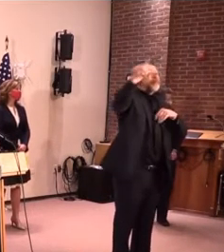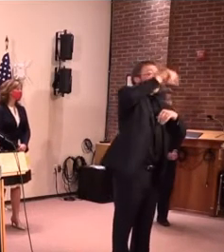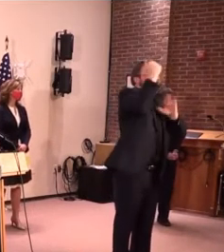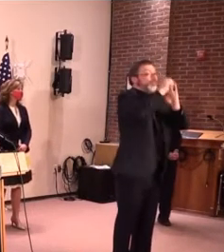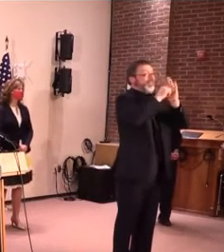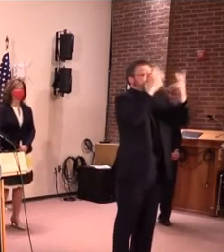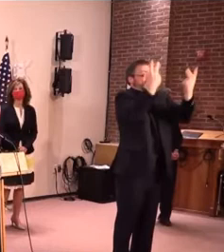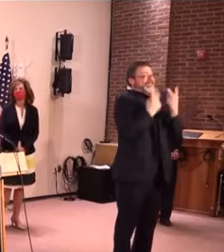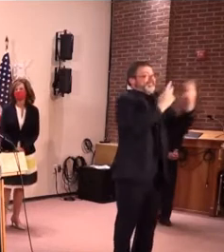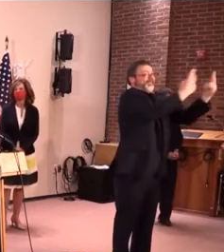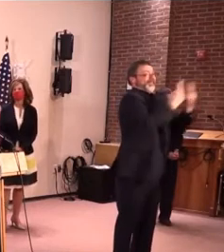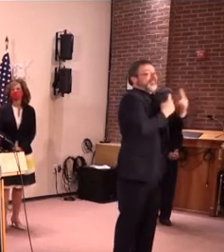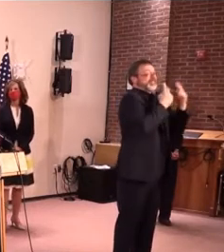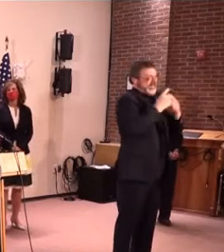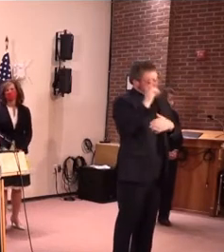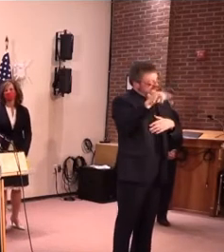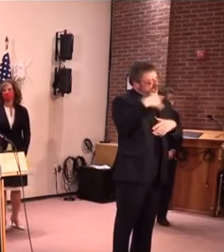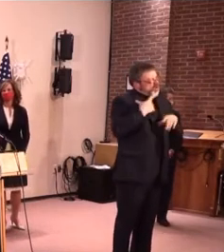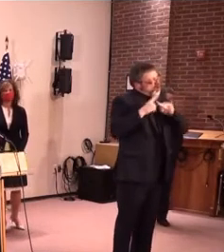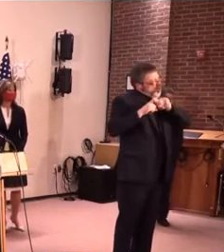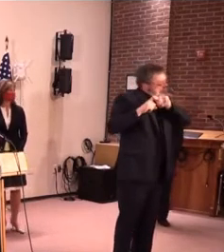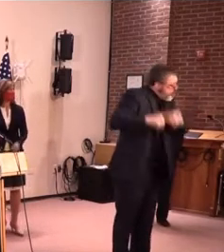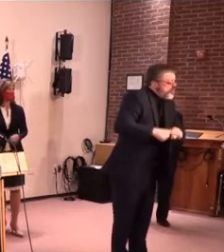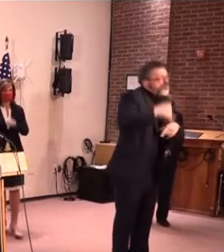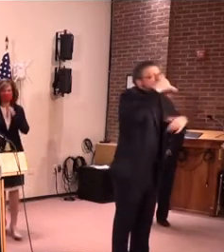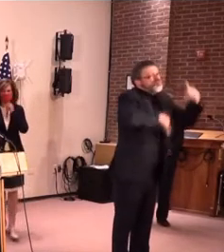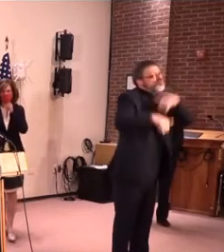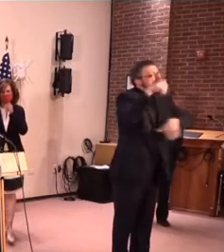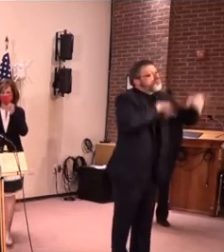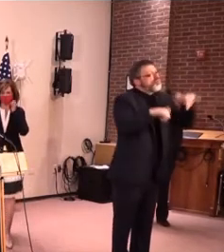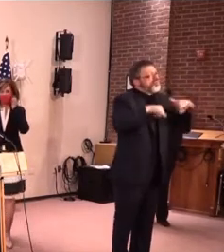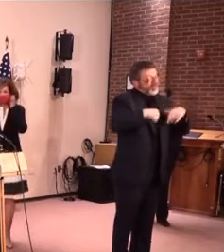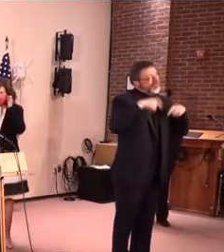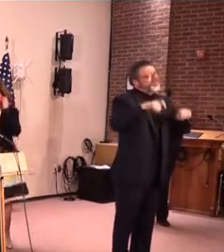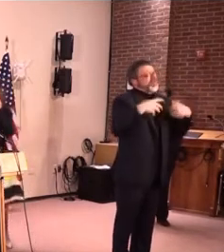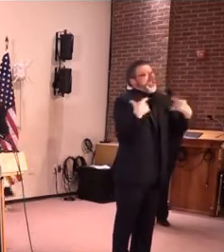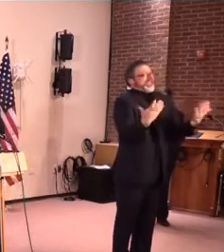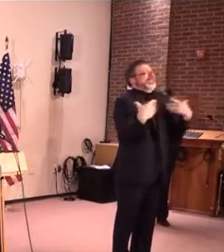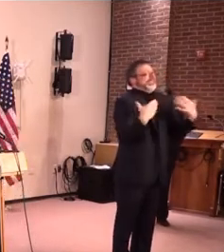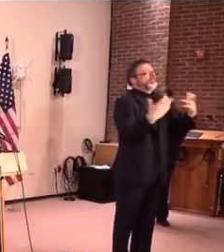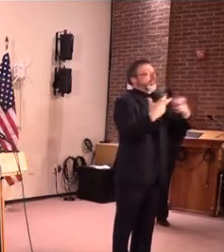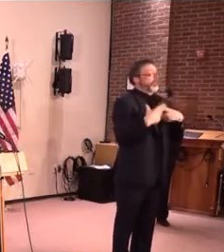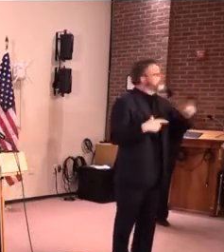business, how quickly can I get a check? That would be Secretary Crowley.